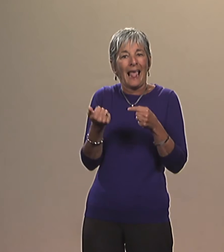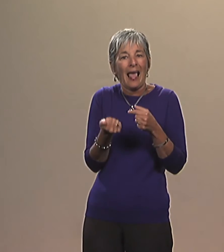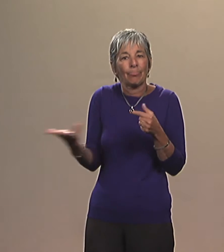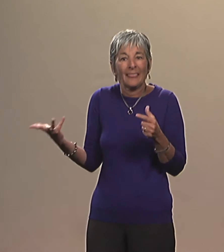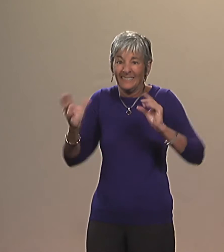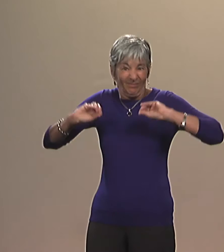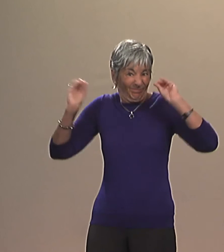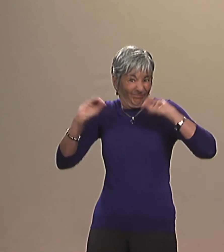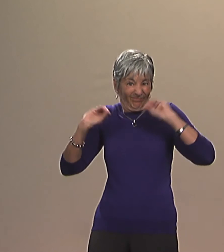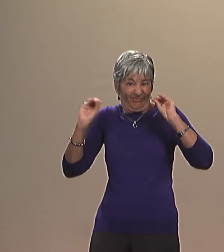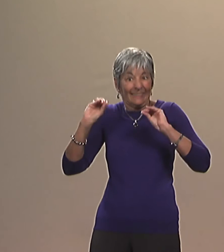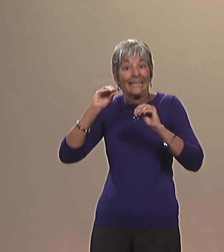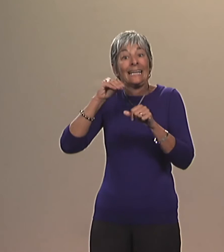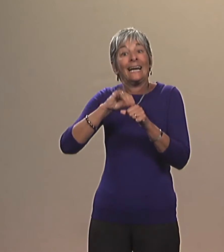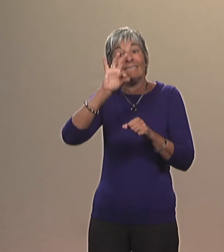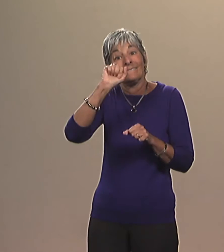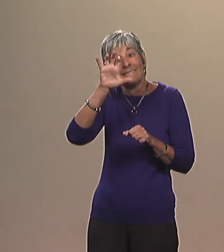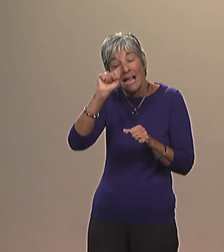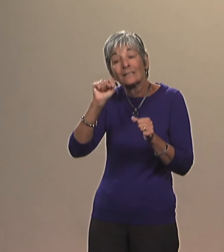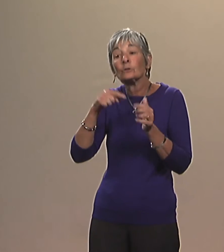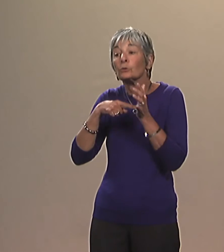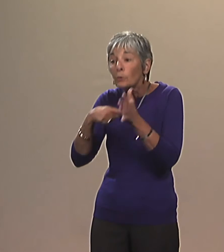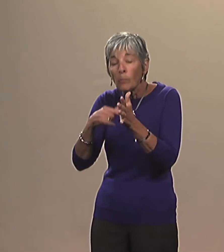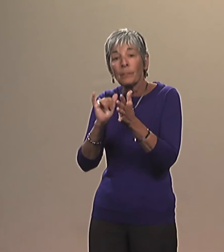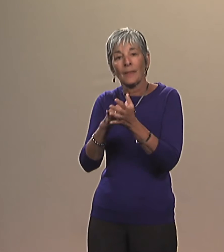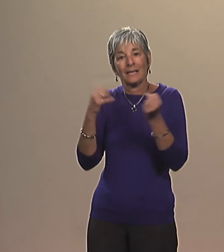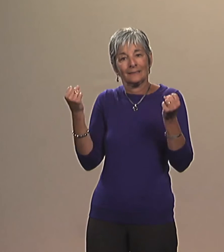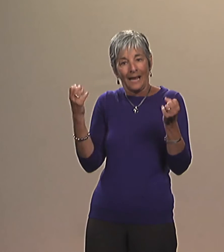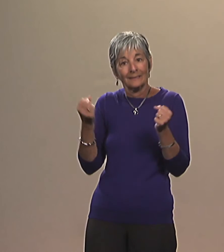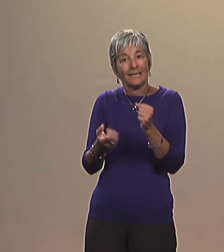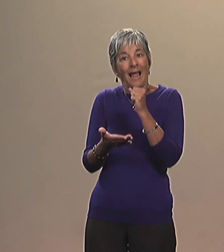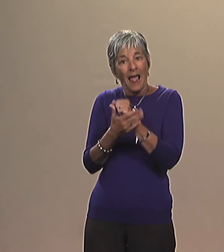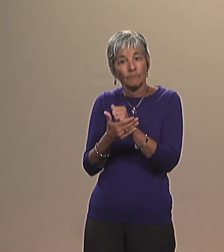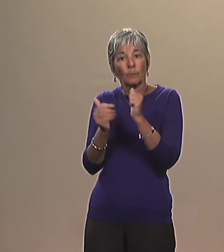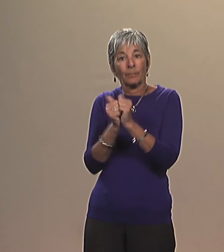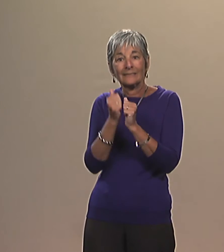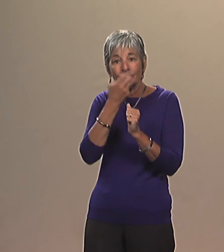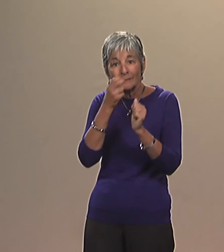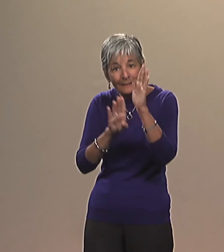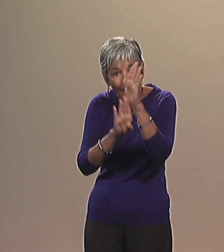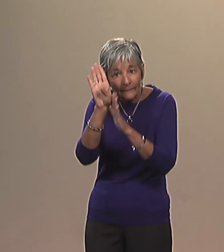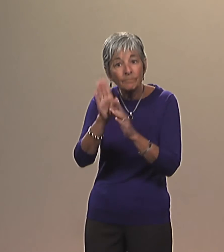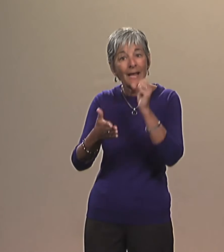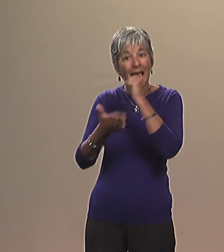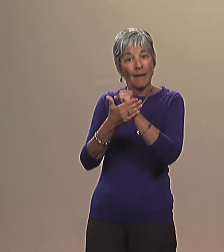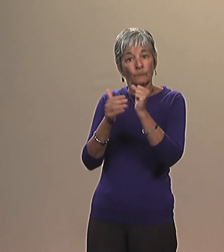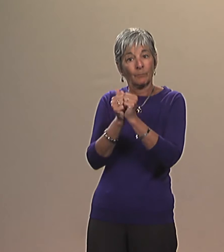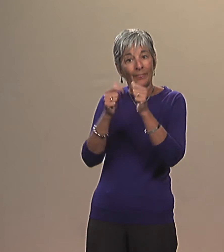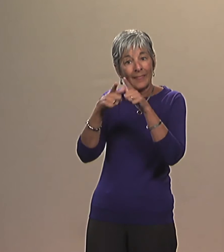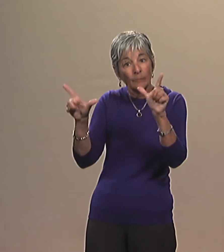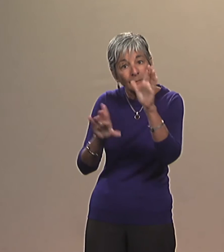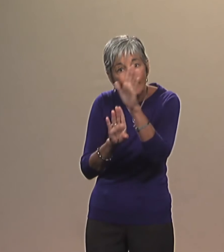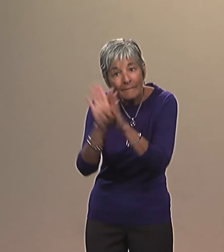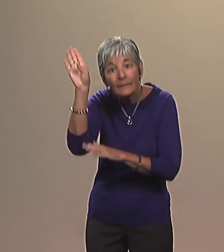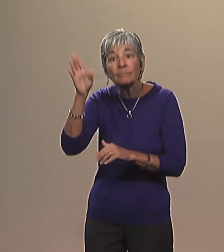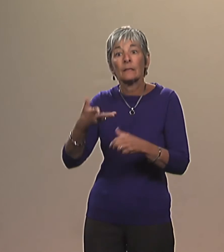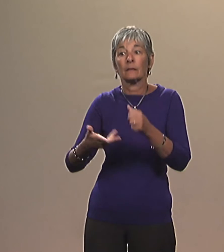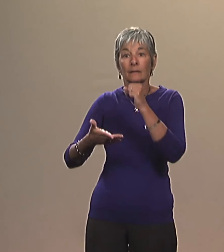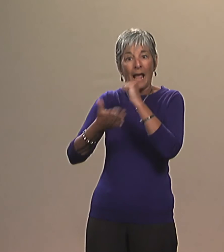impact at all. In fact, the studies show that signing actually supports speech development. It helps with language development.